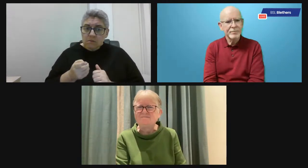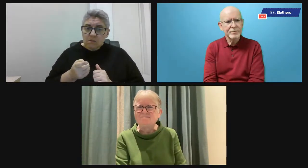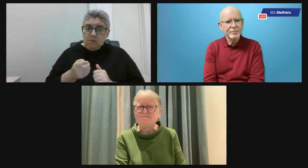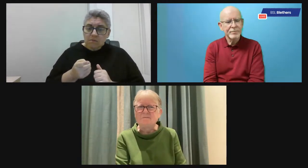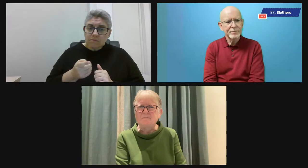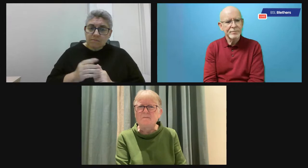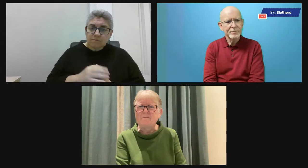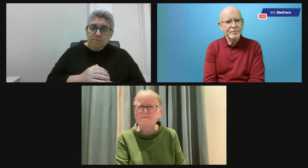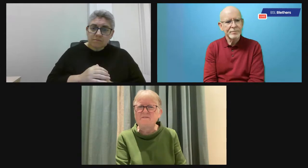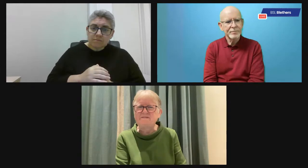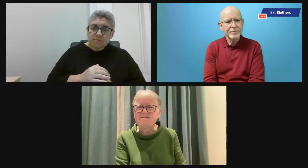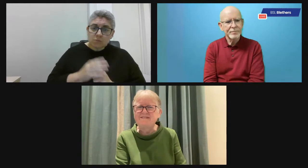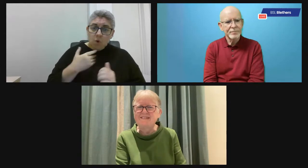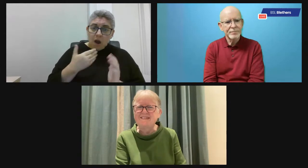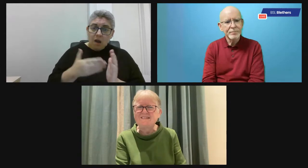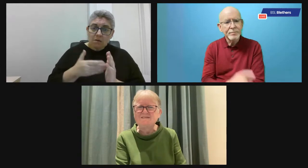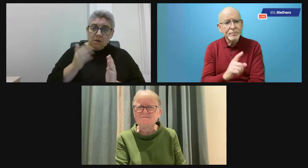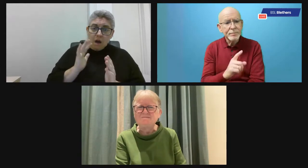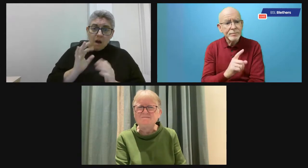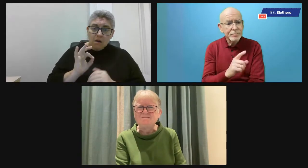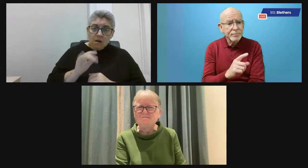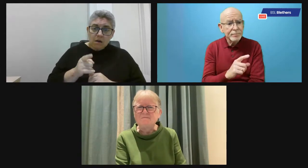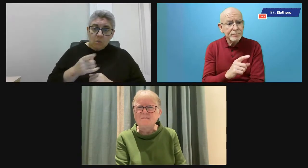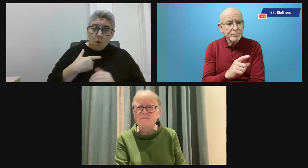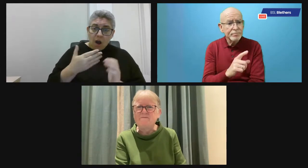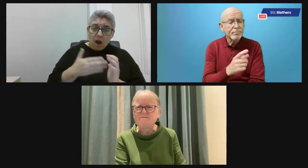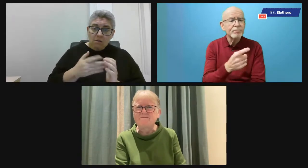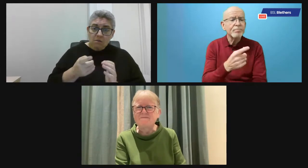did you want to add something there?